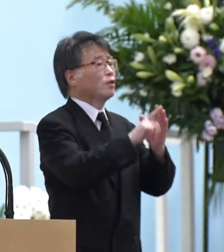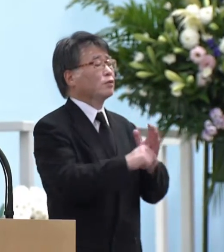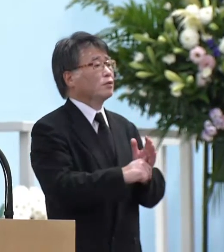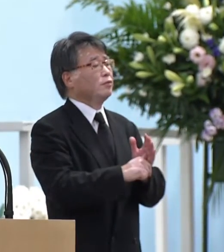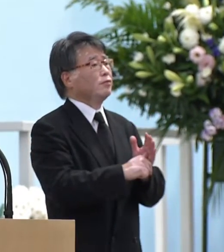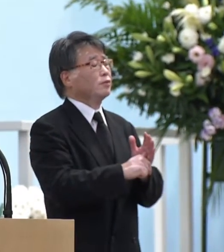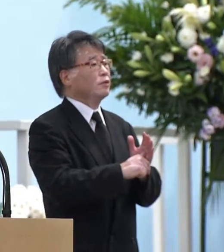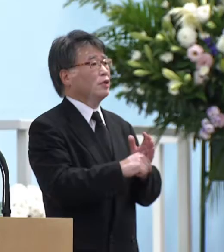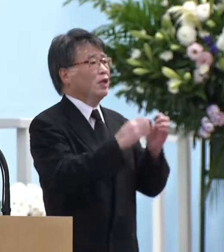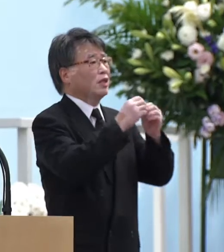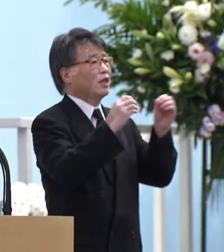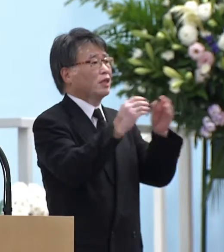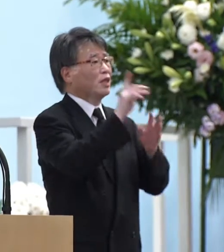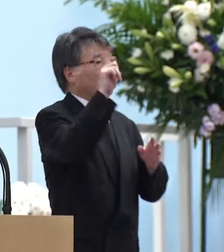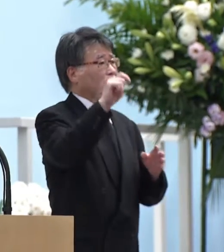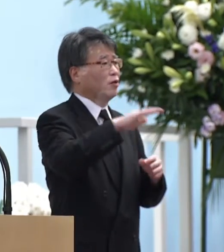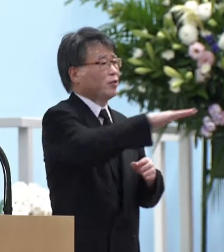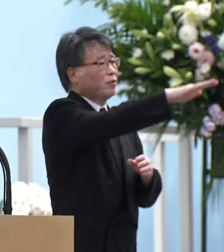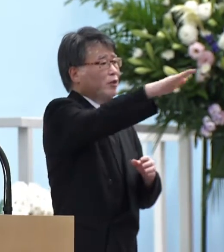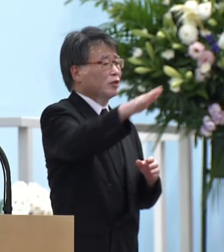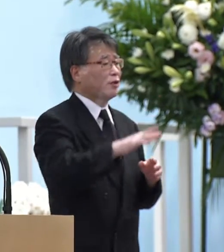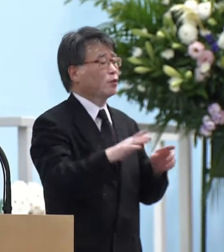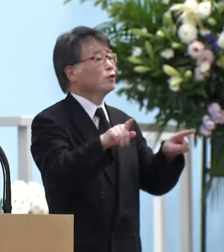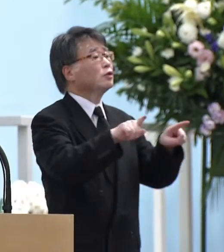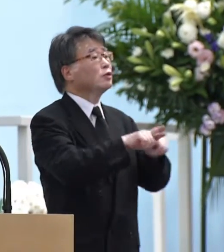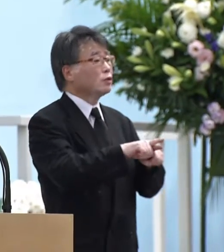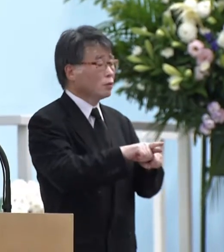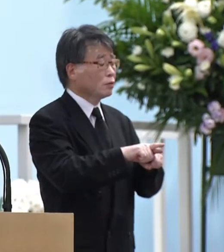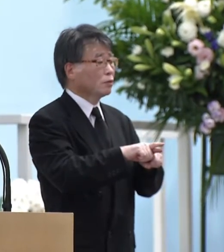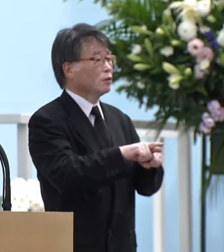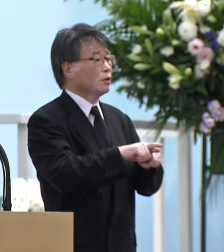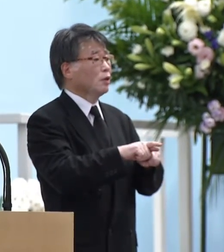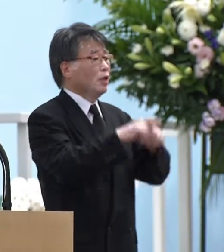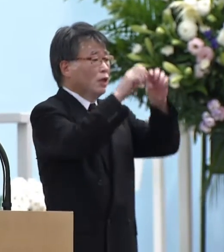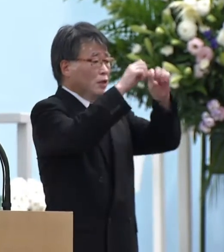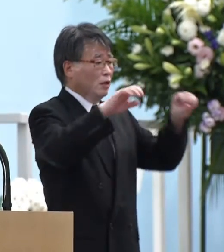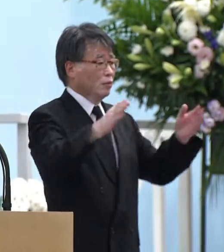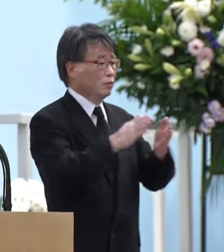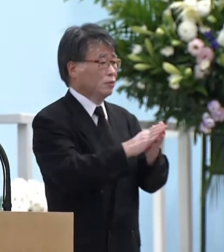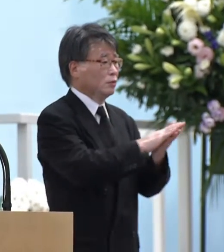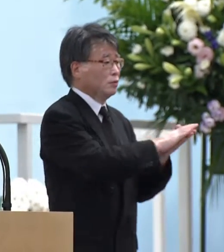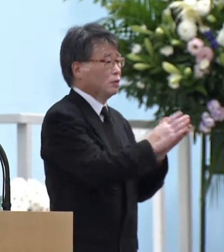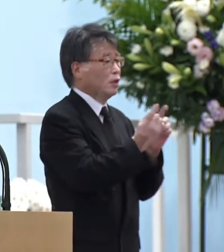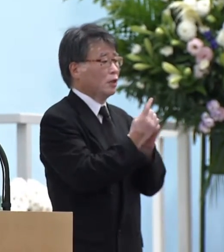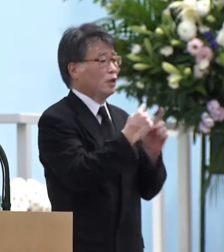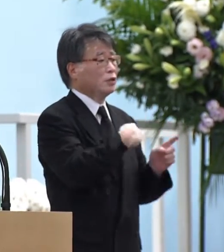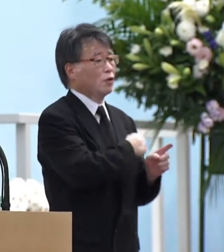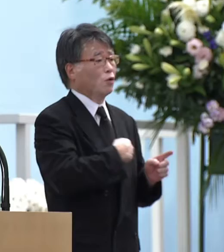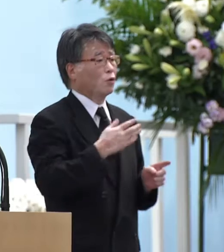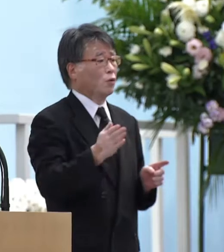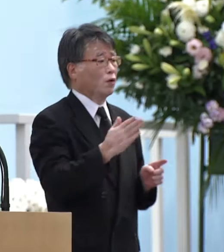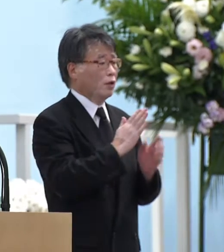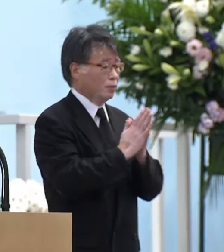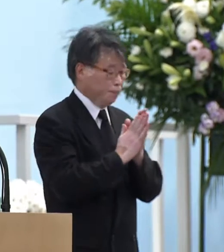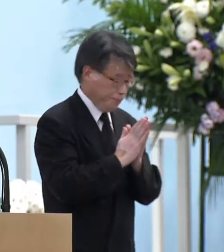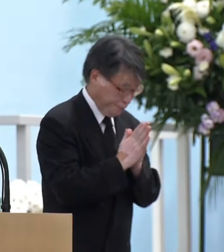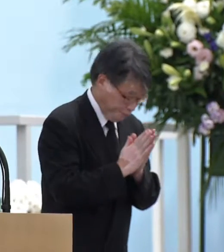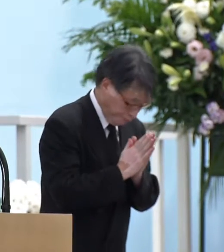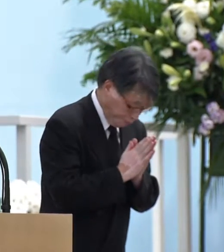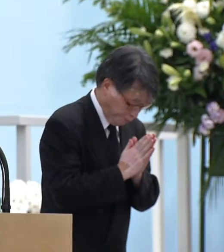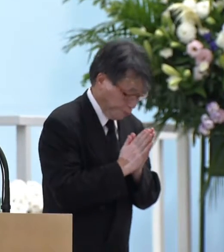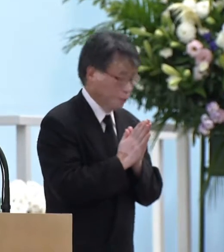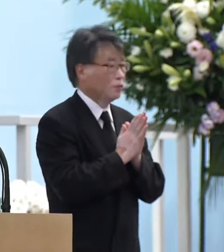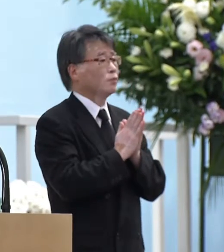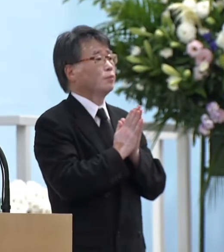On the occasion of Nagasaki peace ceremony, I offer my heartfelt prayers to the victims